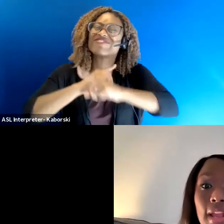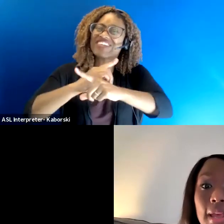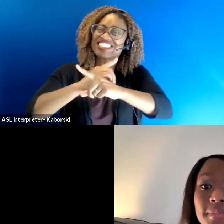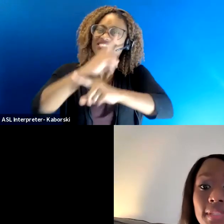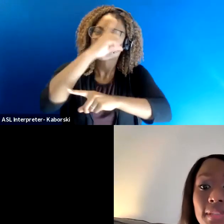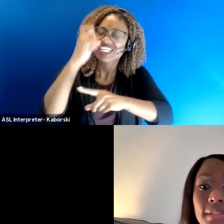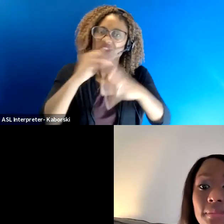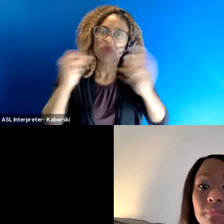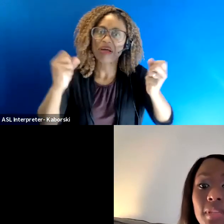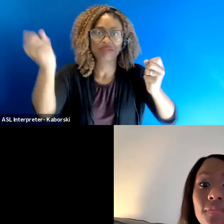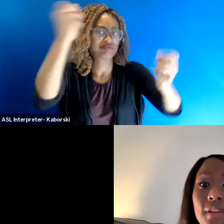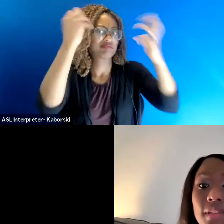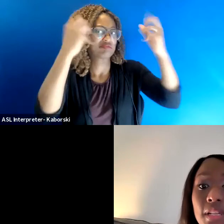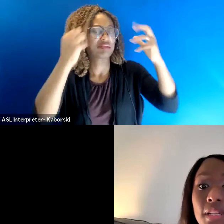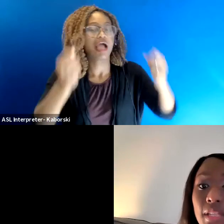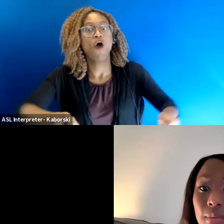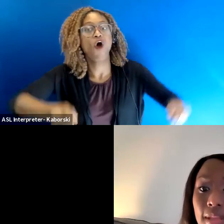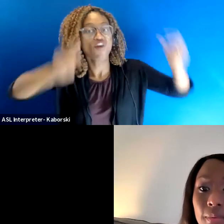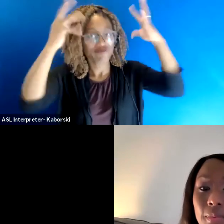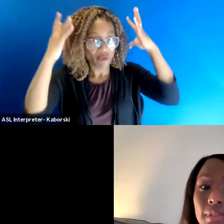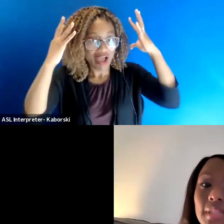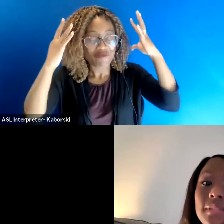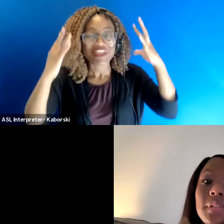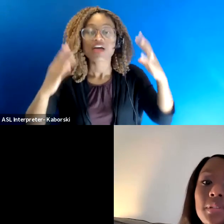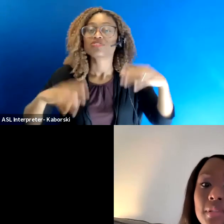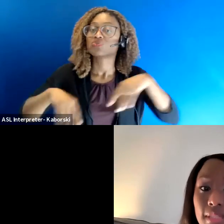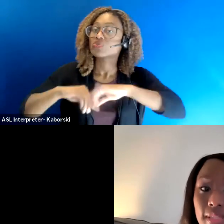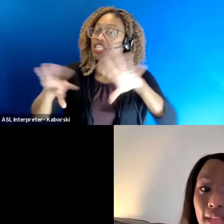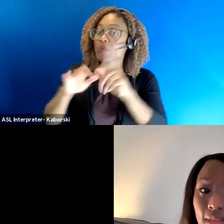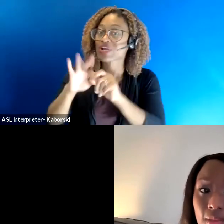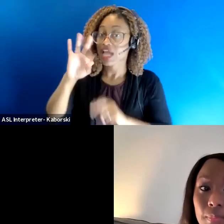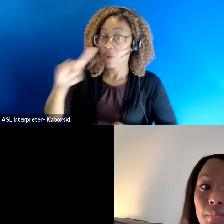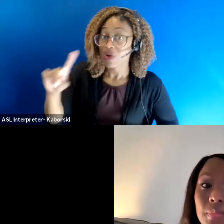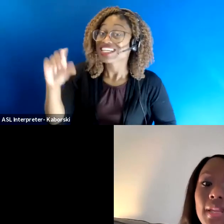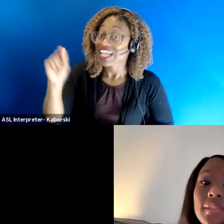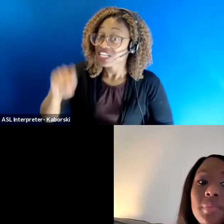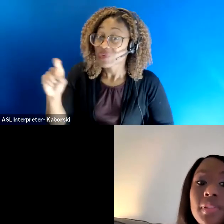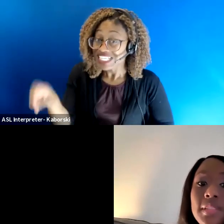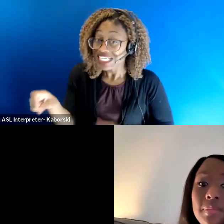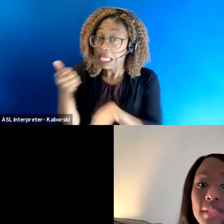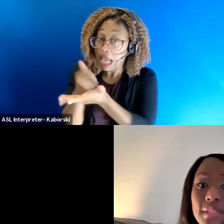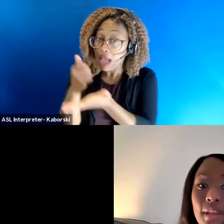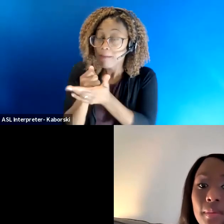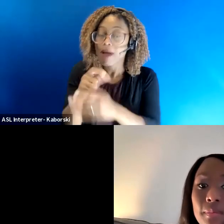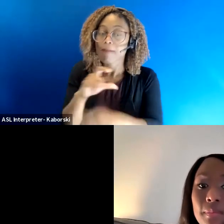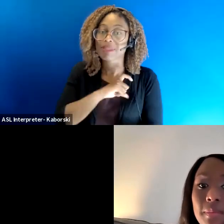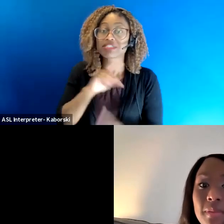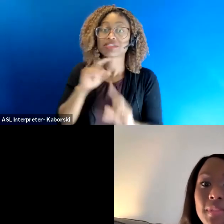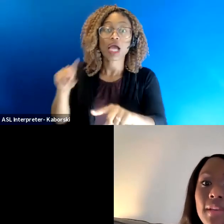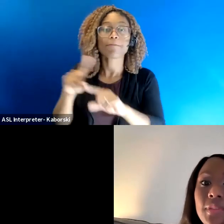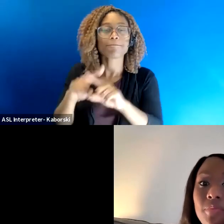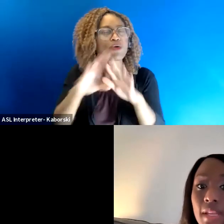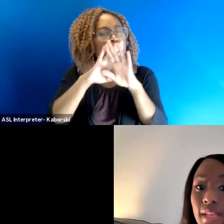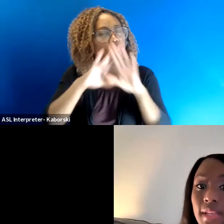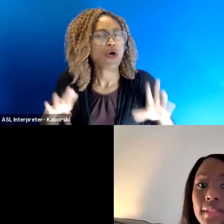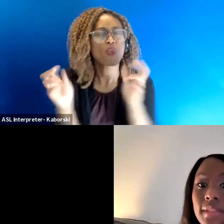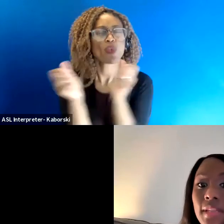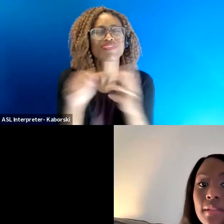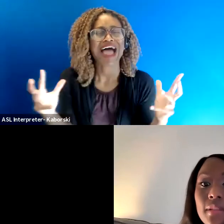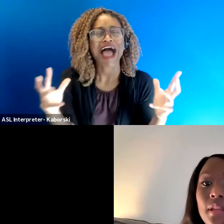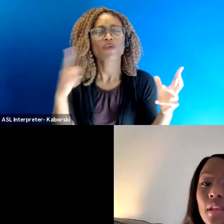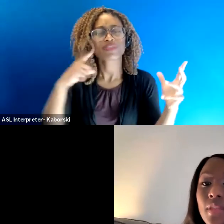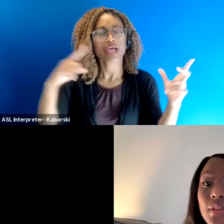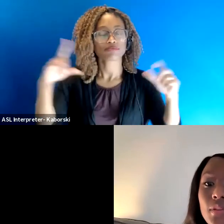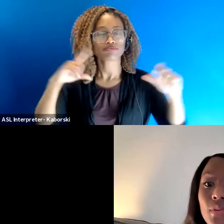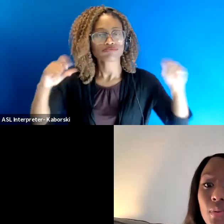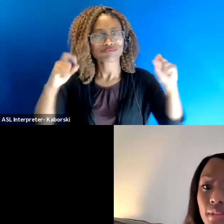So perhaps being very clear with 911, yes, we do need the help. Can the police please come, maybe without the bright lights